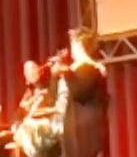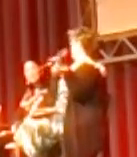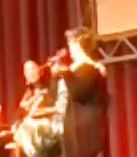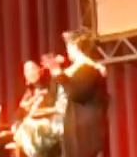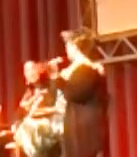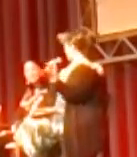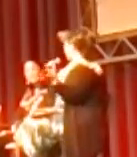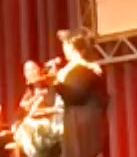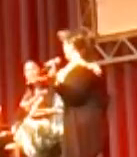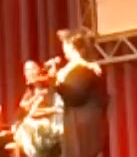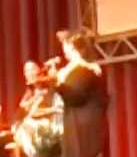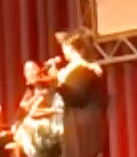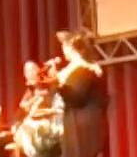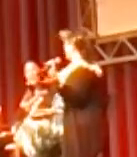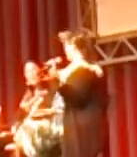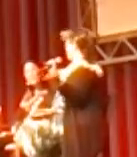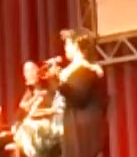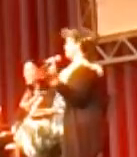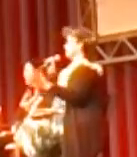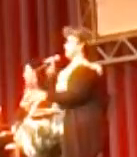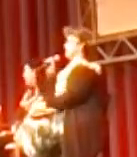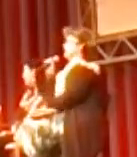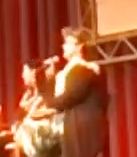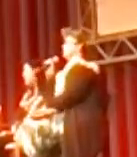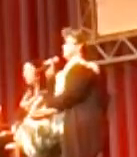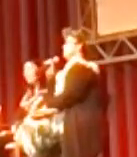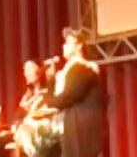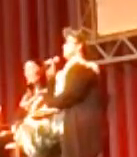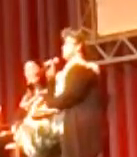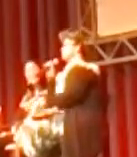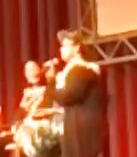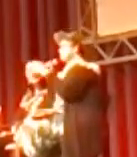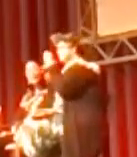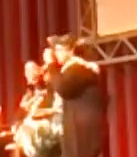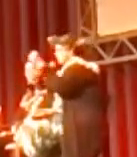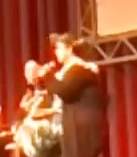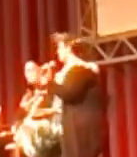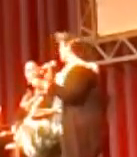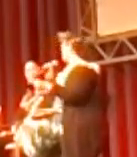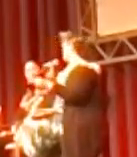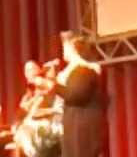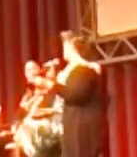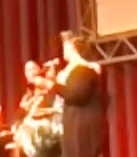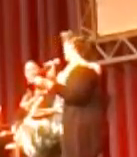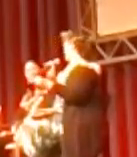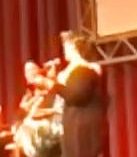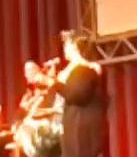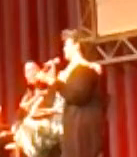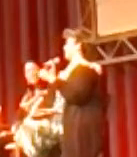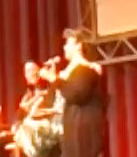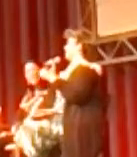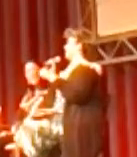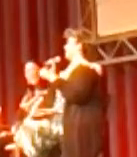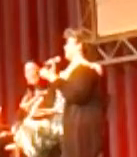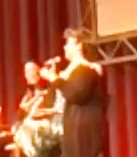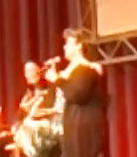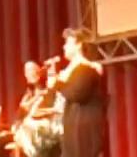hall. It's a 5,000 seater hall. The most beautiful music,